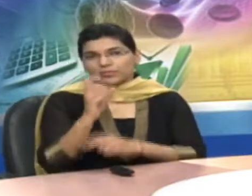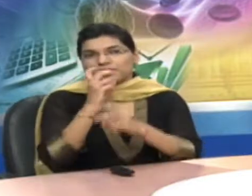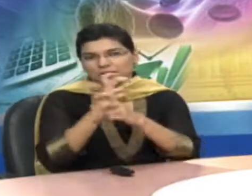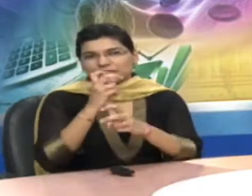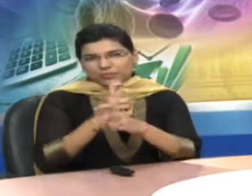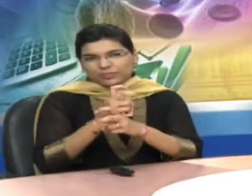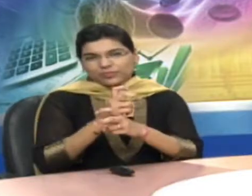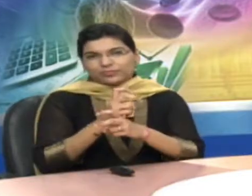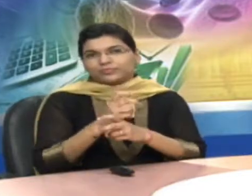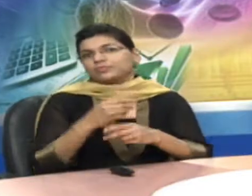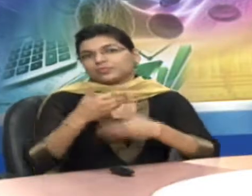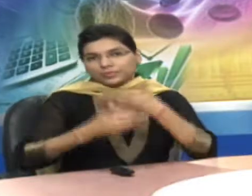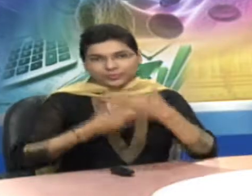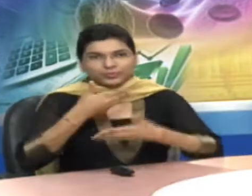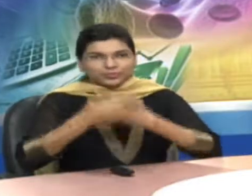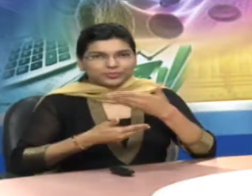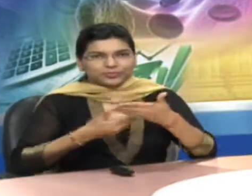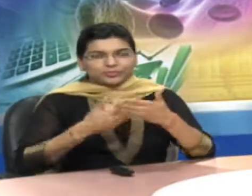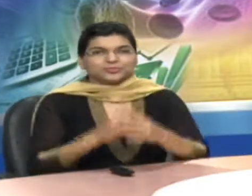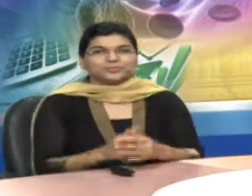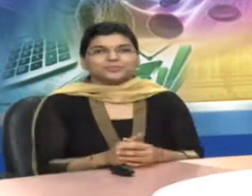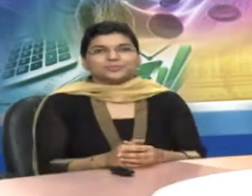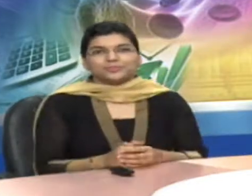Let us first understand difficult words.